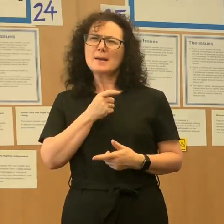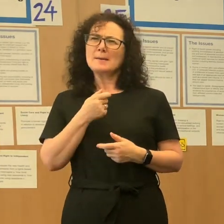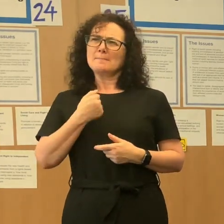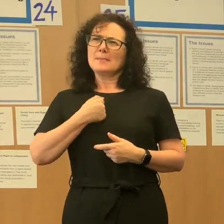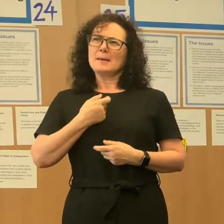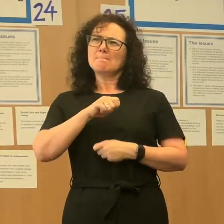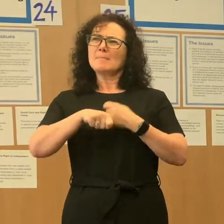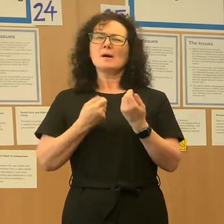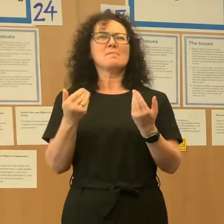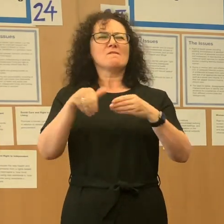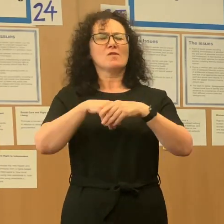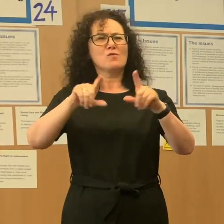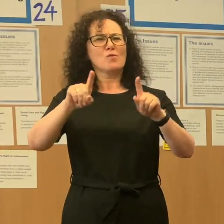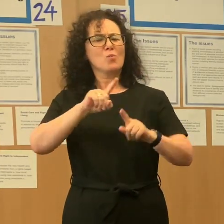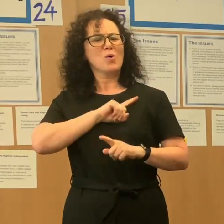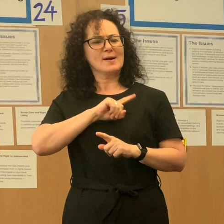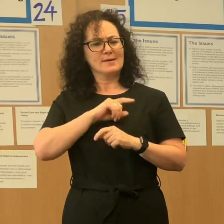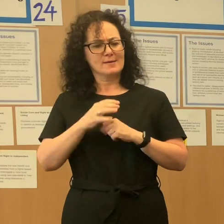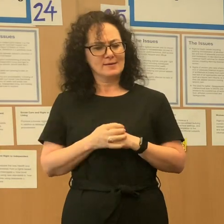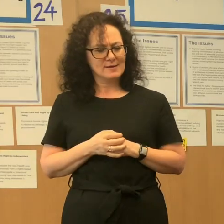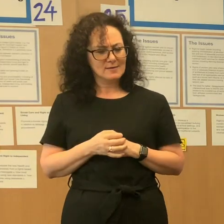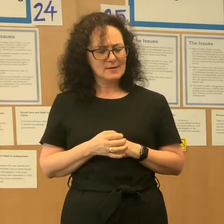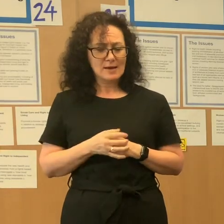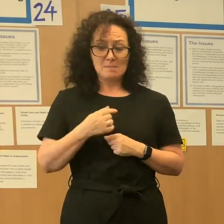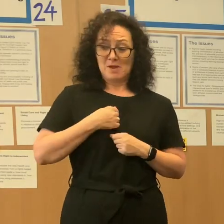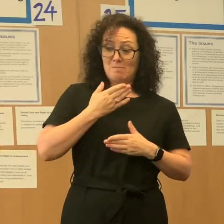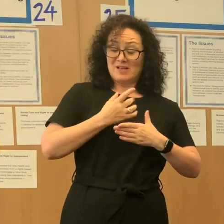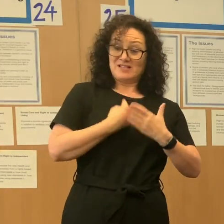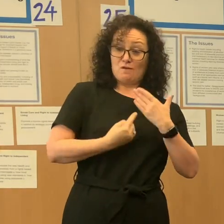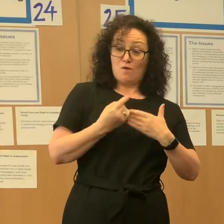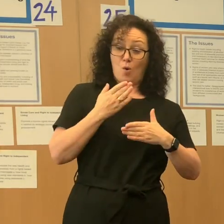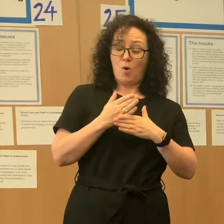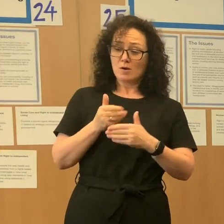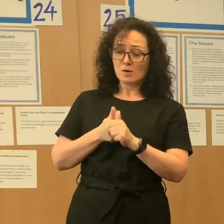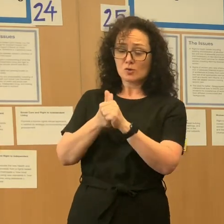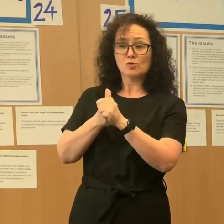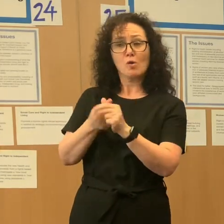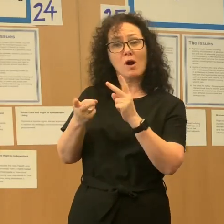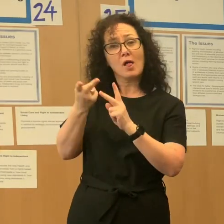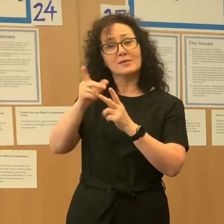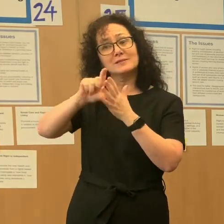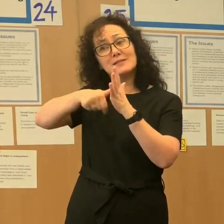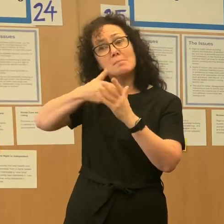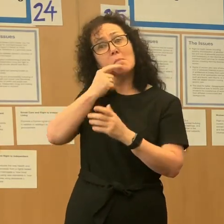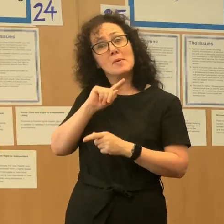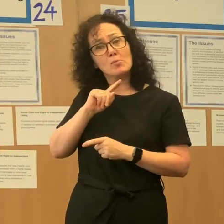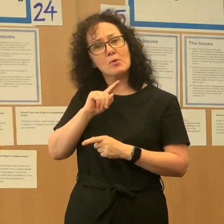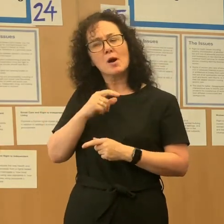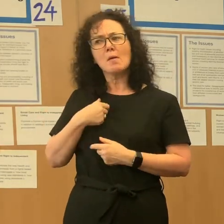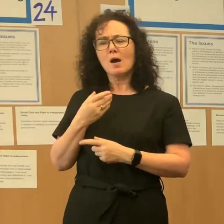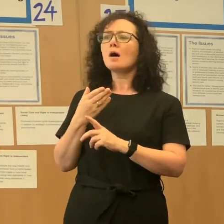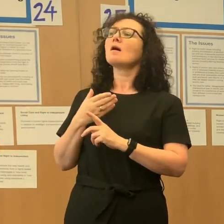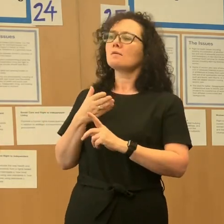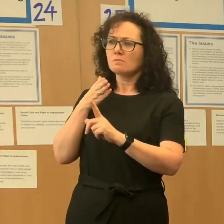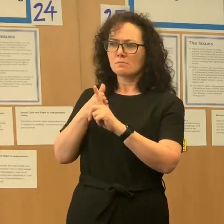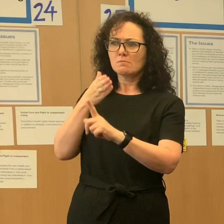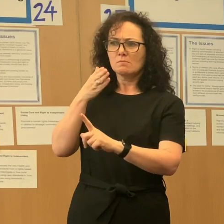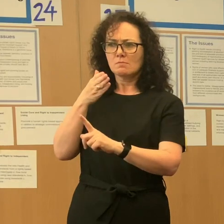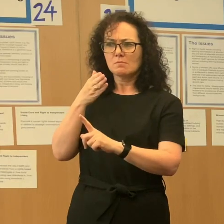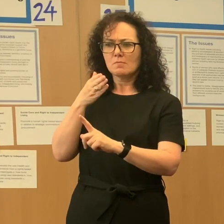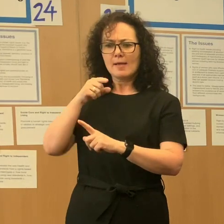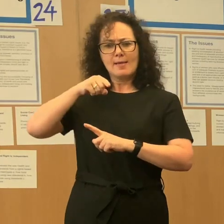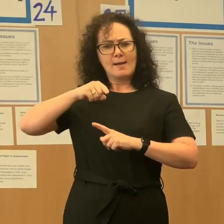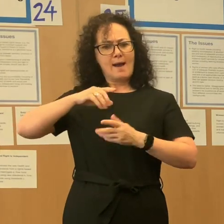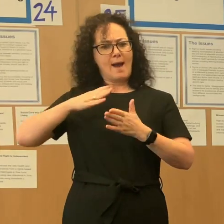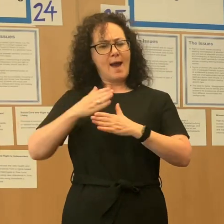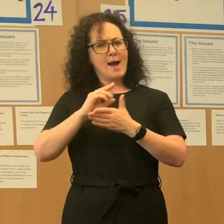those groups was that from my work supporting other disabled people, I could already tell that SNAP was having a positive influence on the human rights